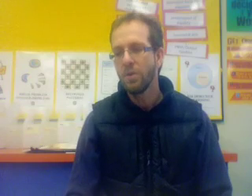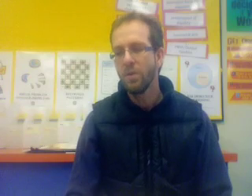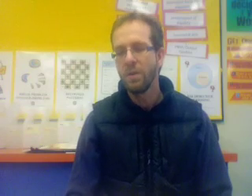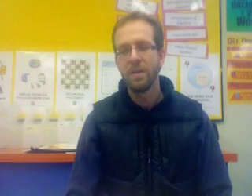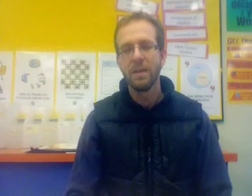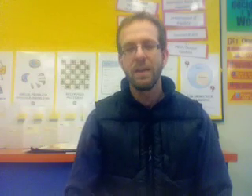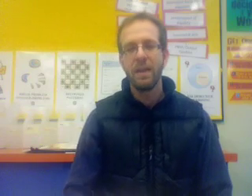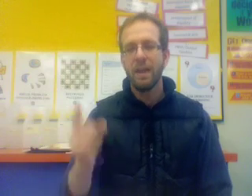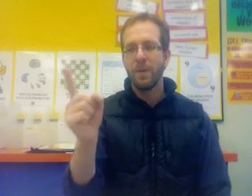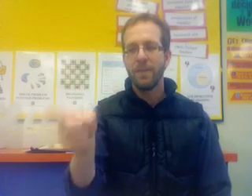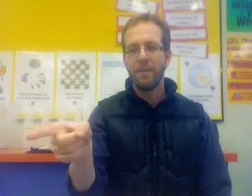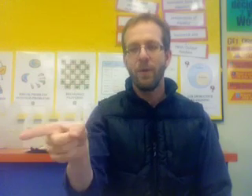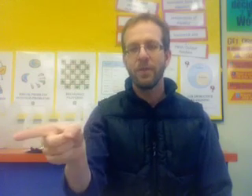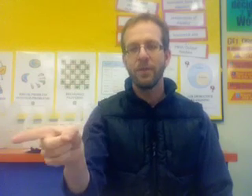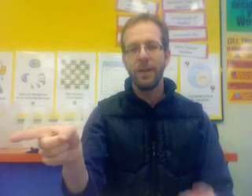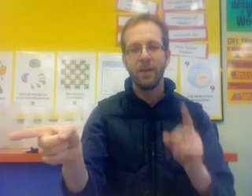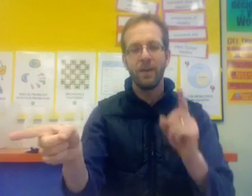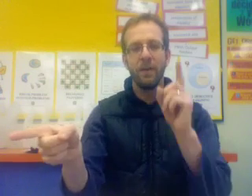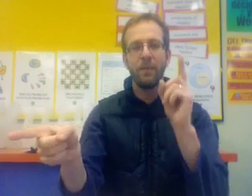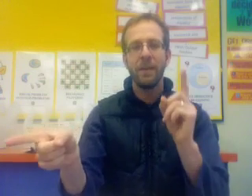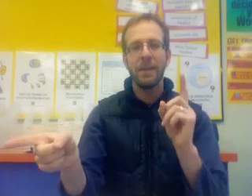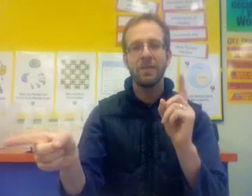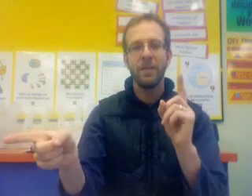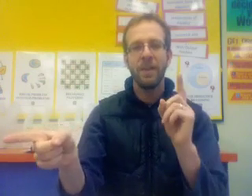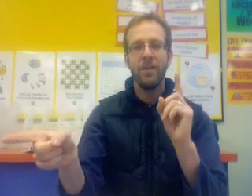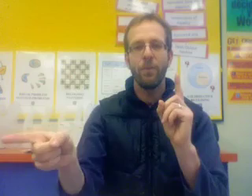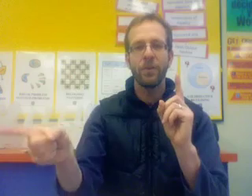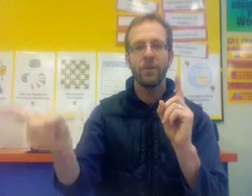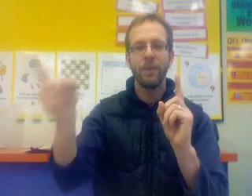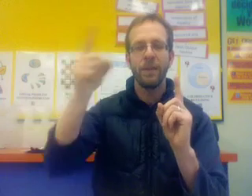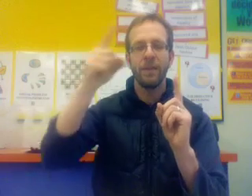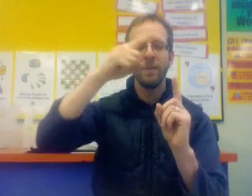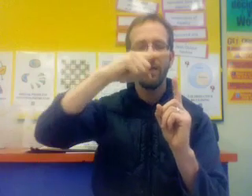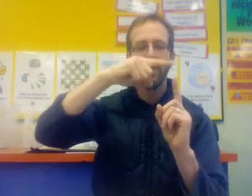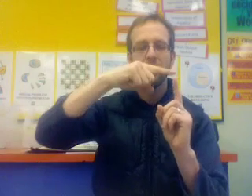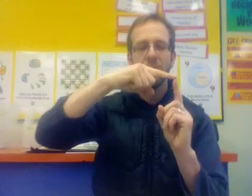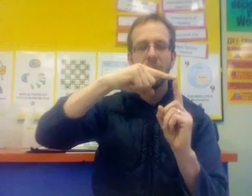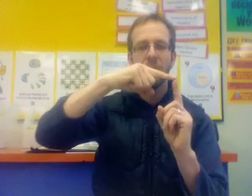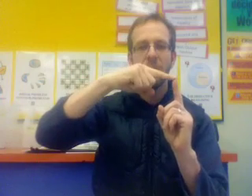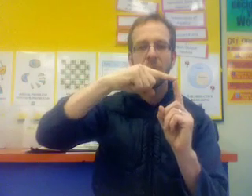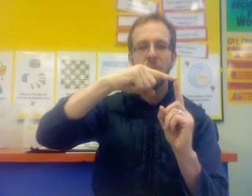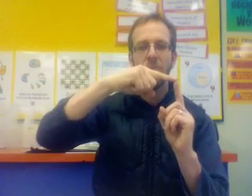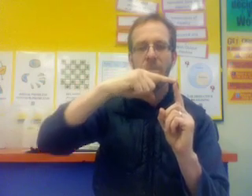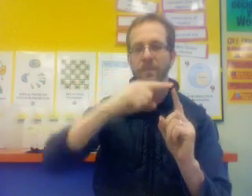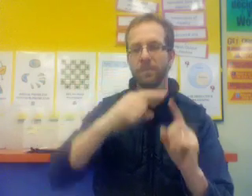Two is with that pointer finger, bringing it to the other pointer finger, going two.